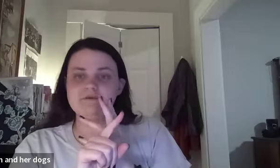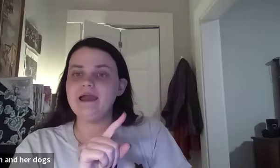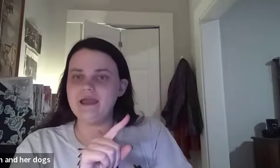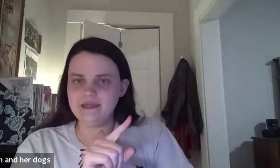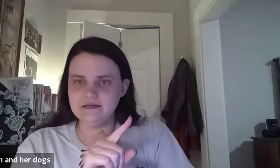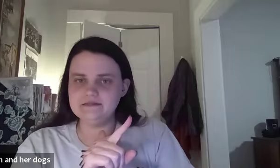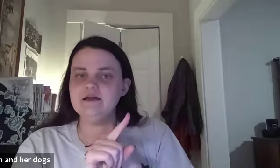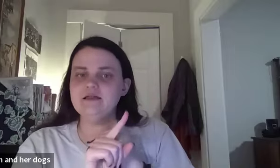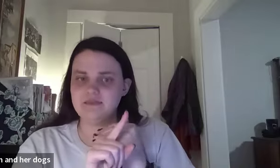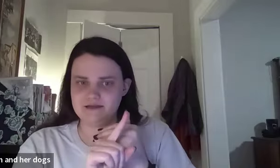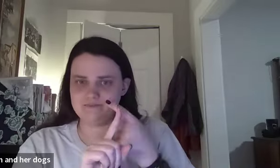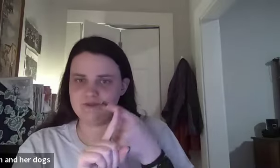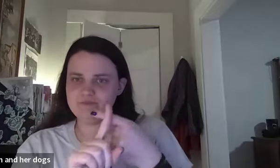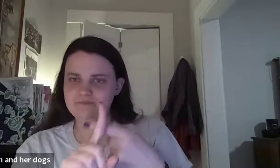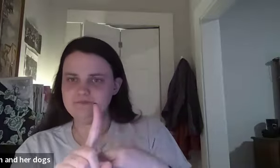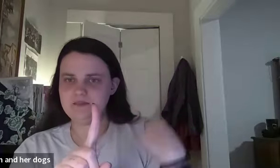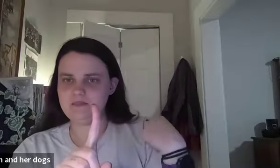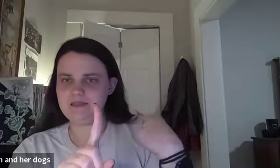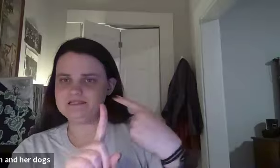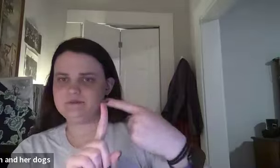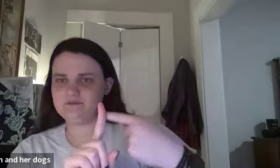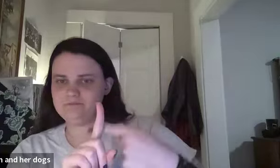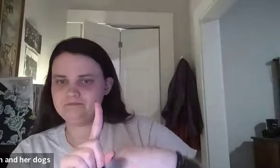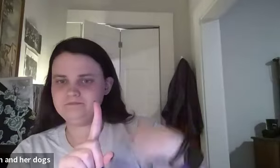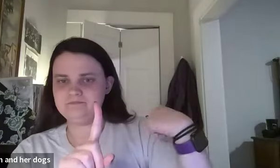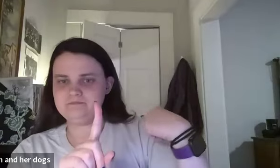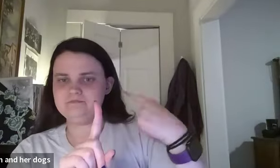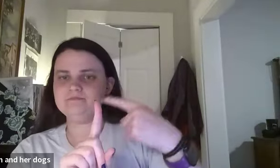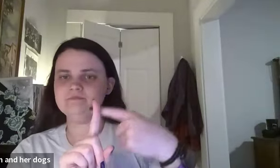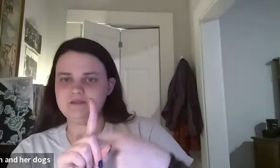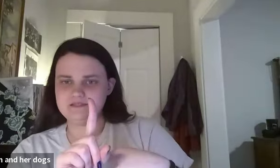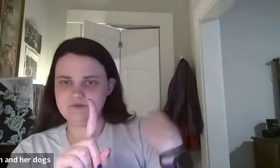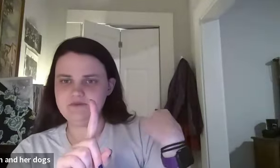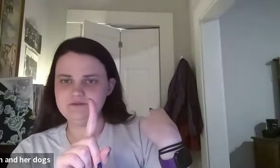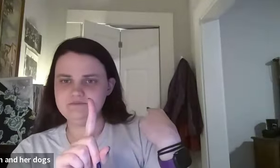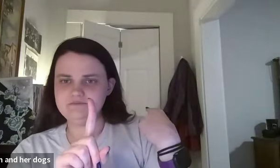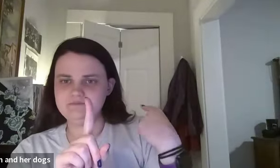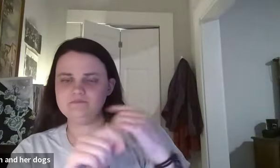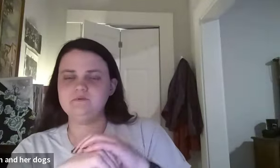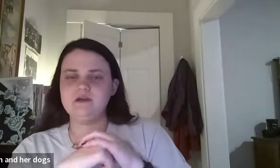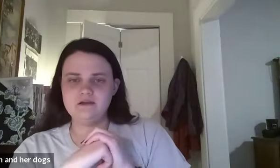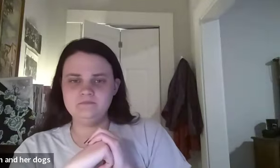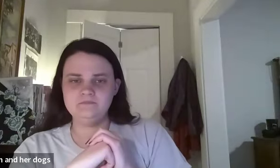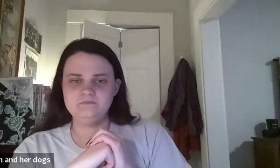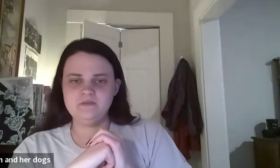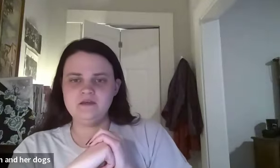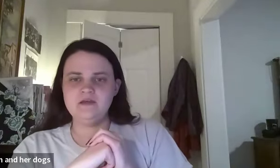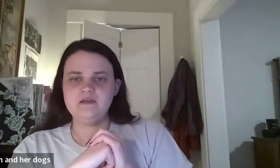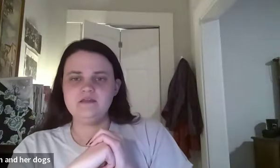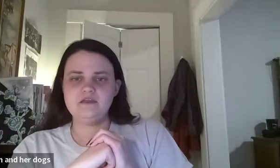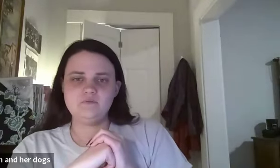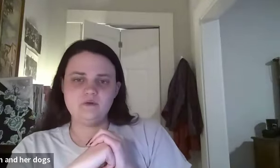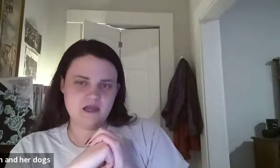or and last month, last month, last month. Okay. Then we